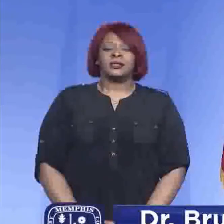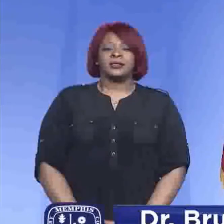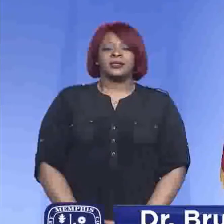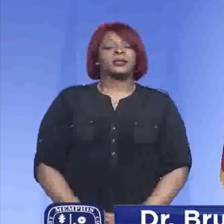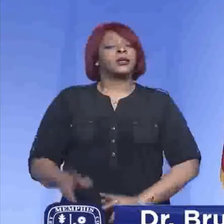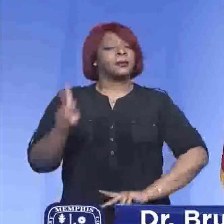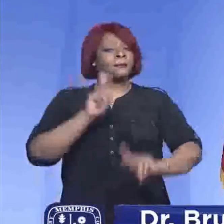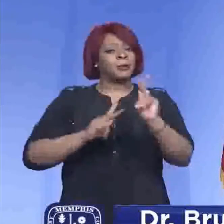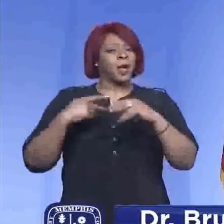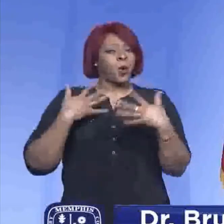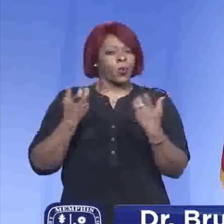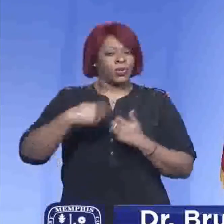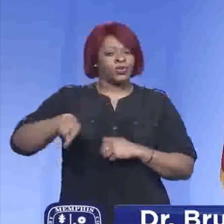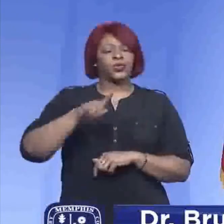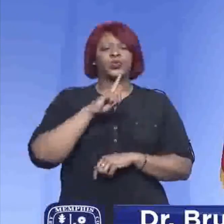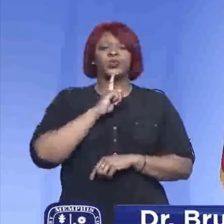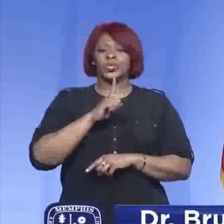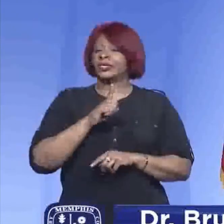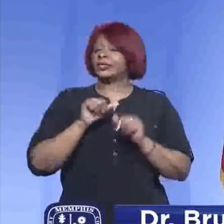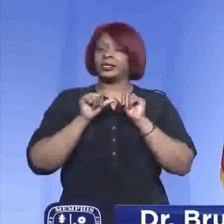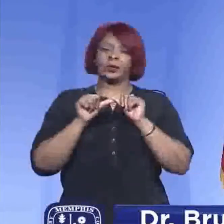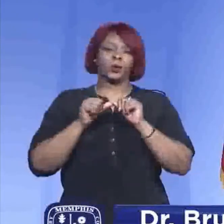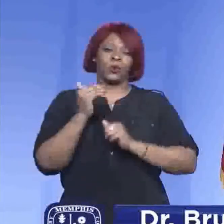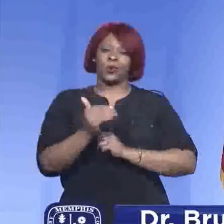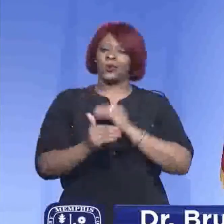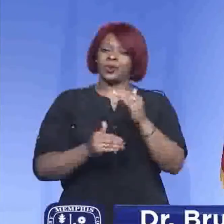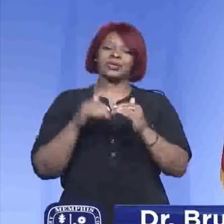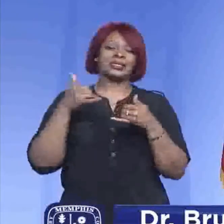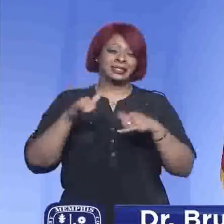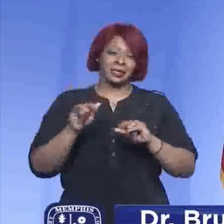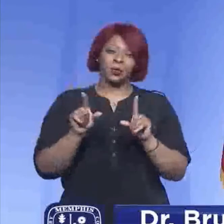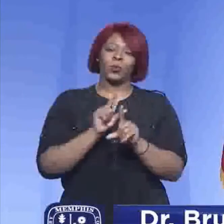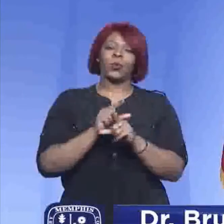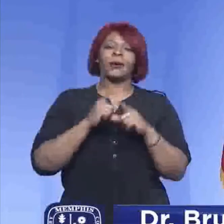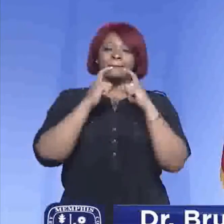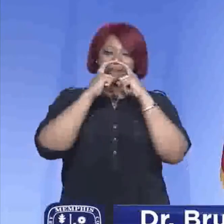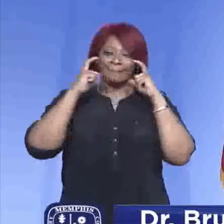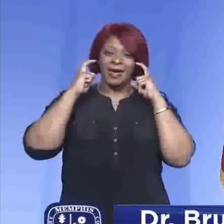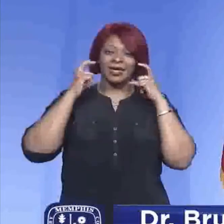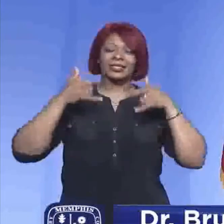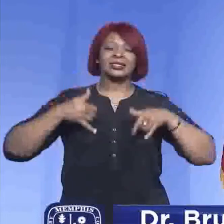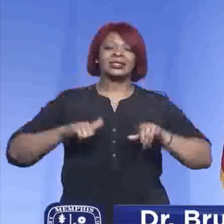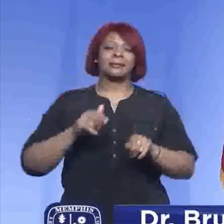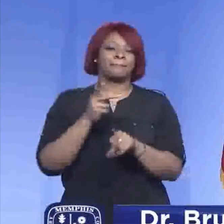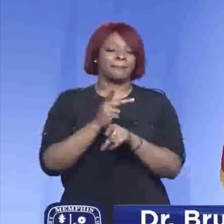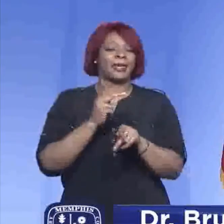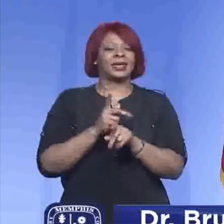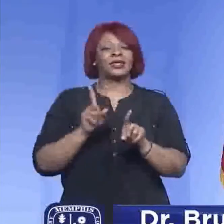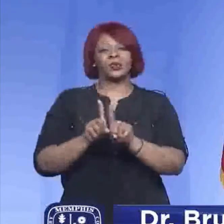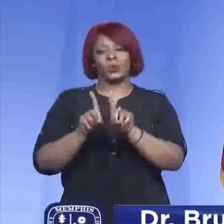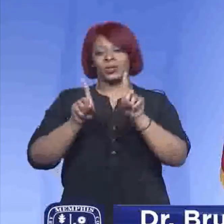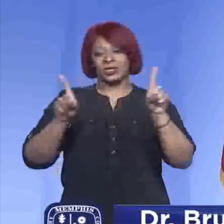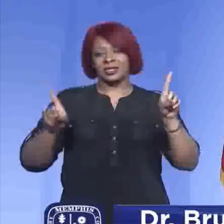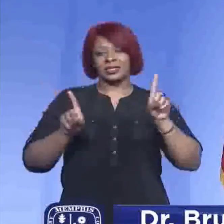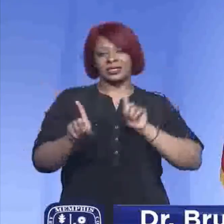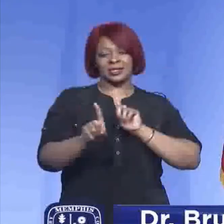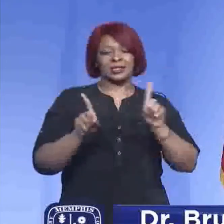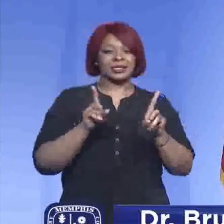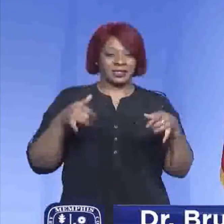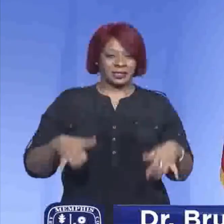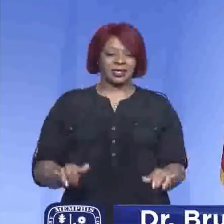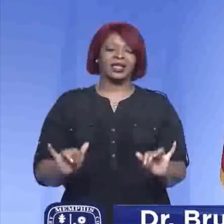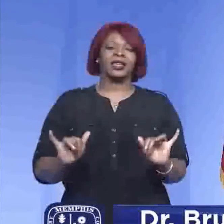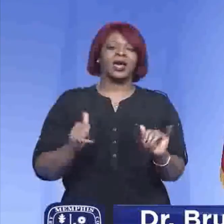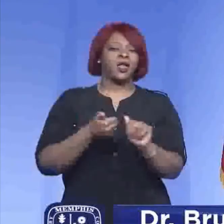to really hold the course. We still got to wear the mask. We still need to maintain social distancing